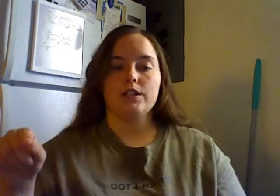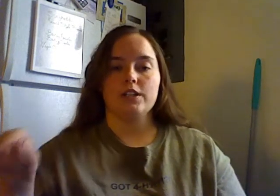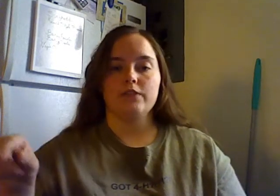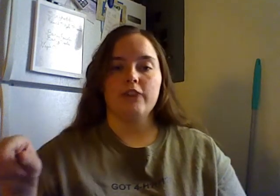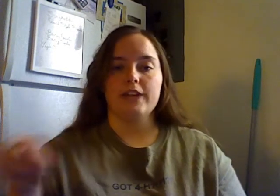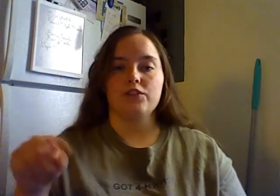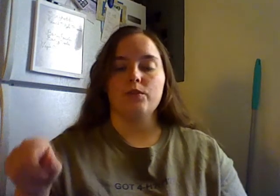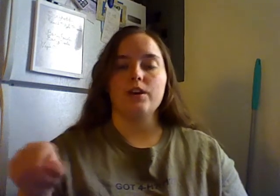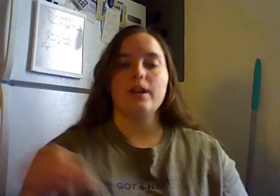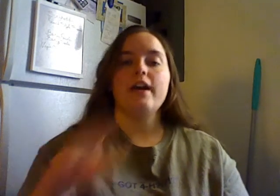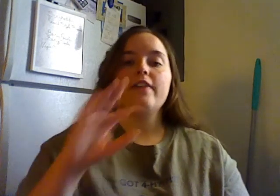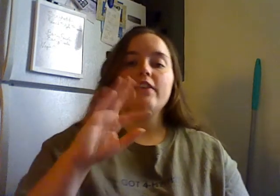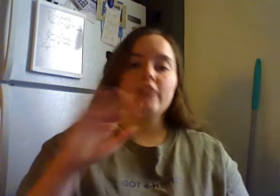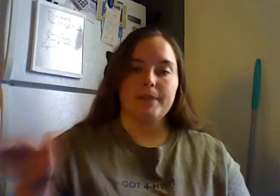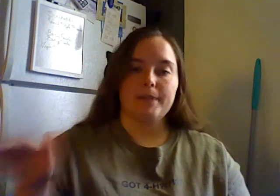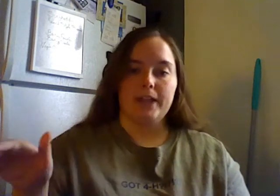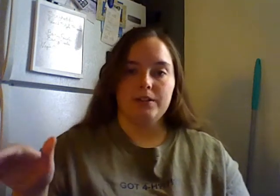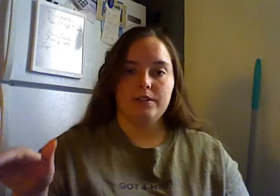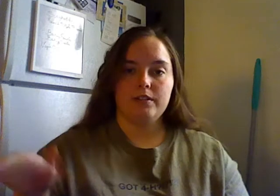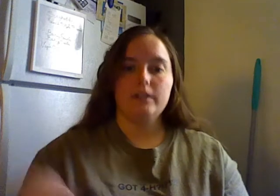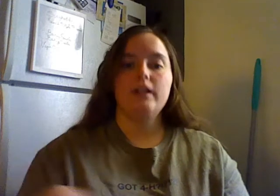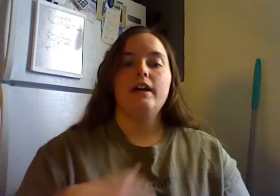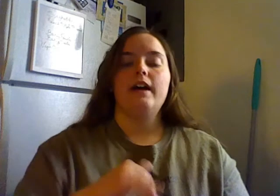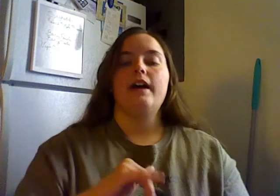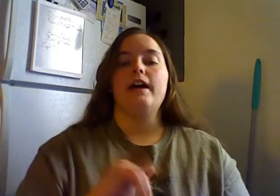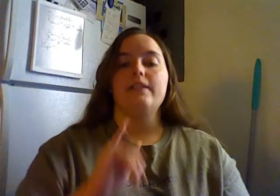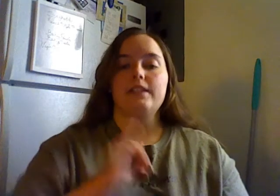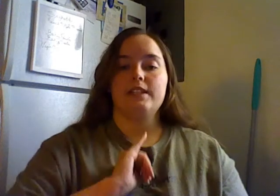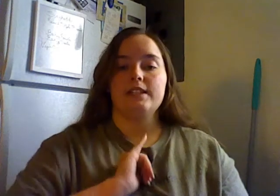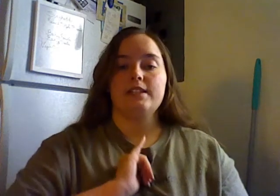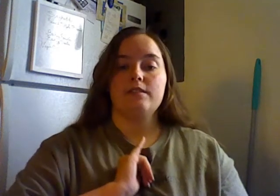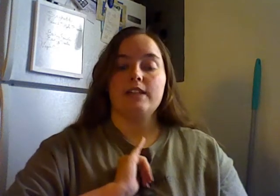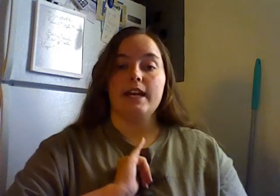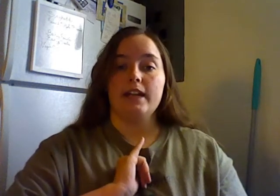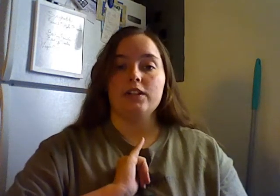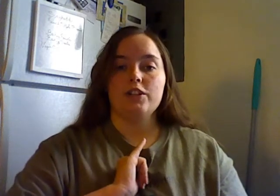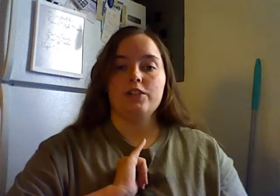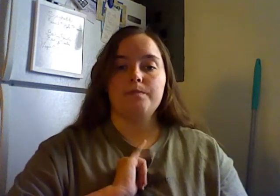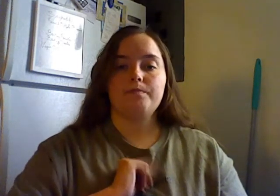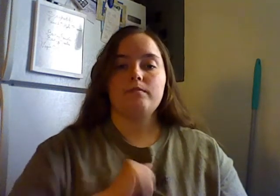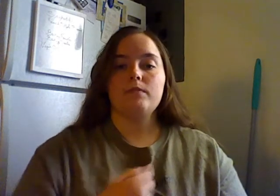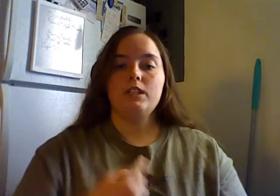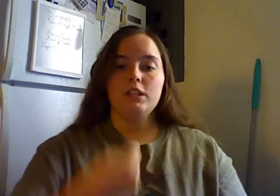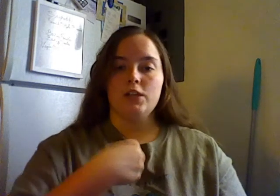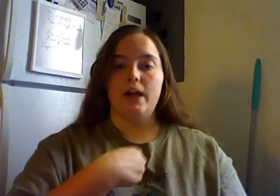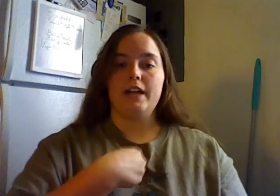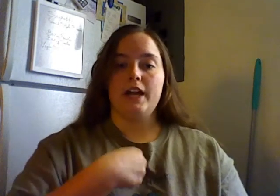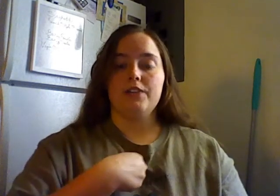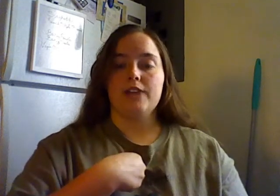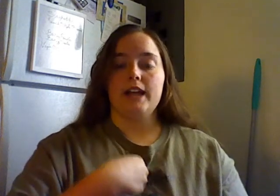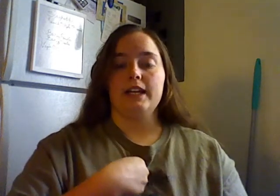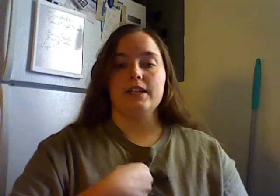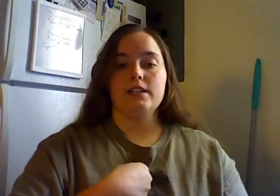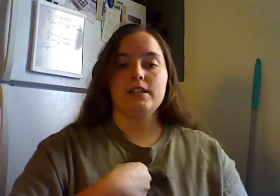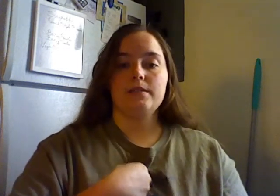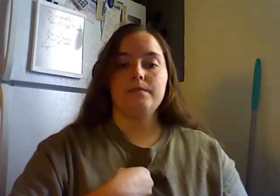certain phrase or a word, they fingerspell it out. And this is Sign English. So I use I like this.